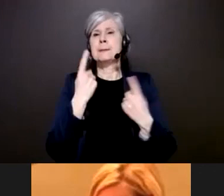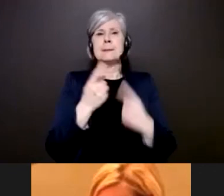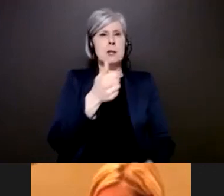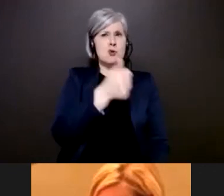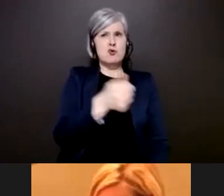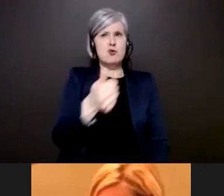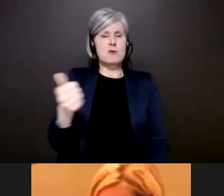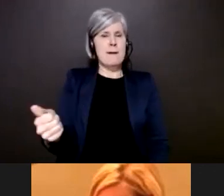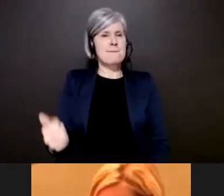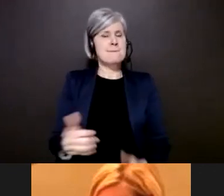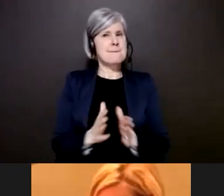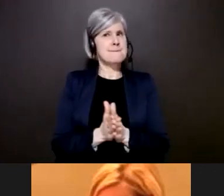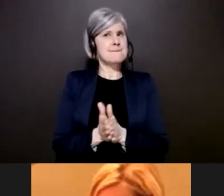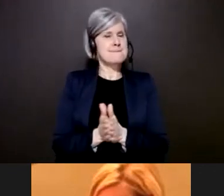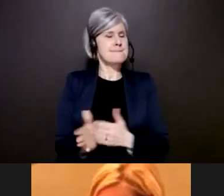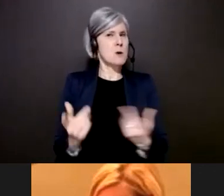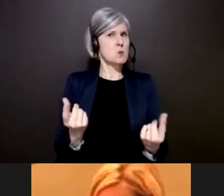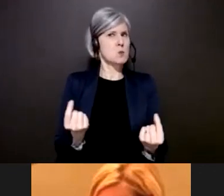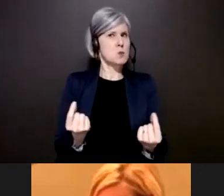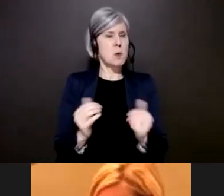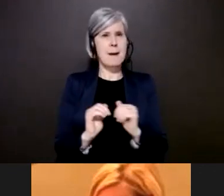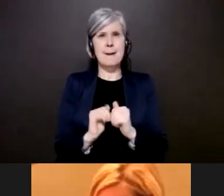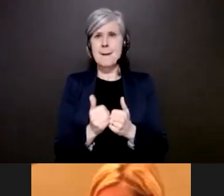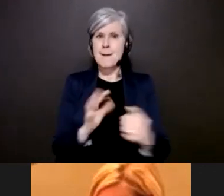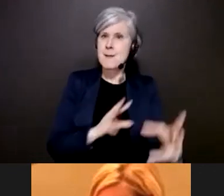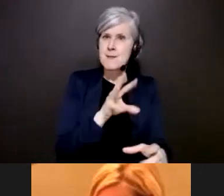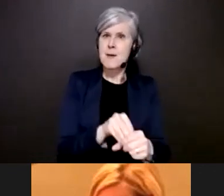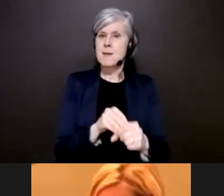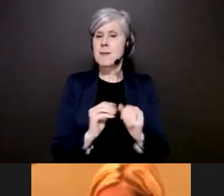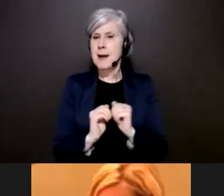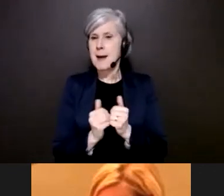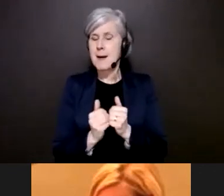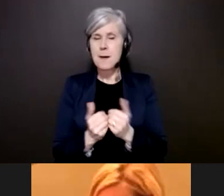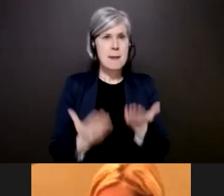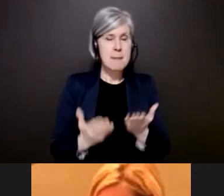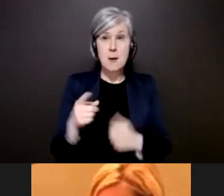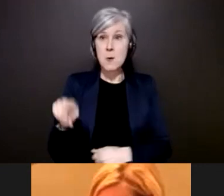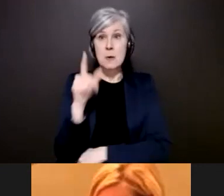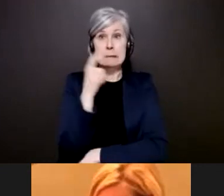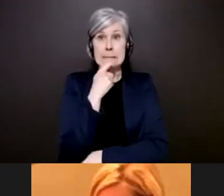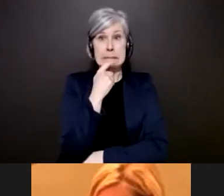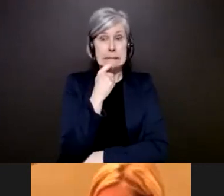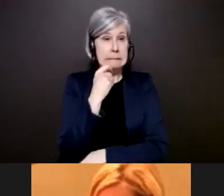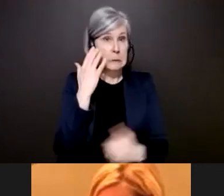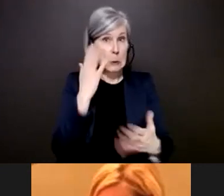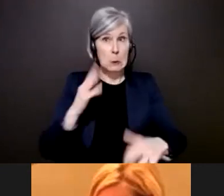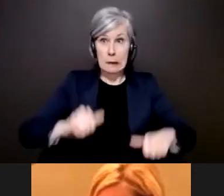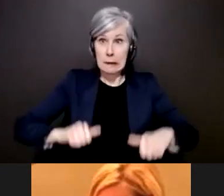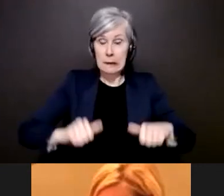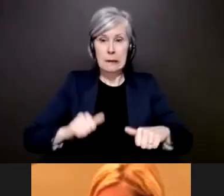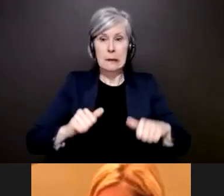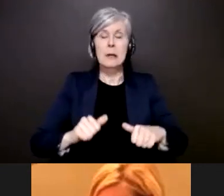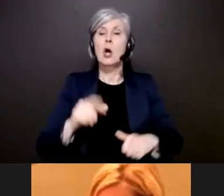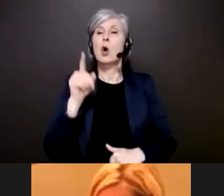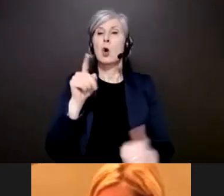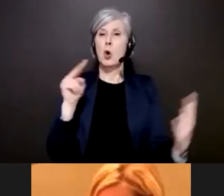in on that roadmap? Where do you start? You know, at your intersection, not sure where to go. Like if you look there, there's a way, there's a role